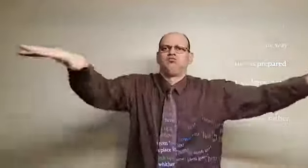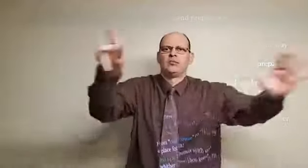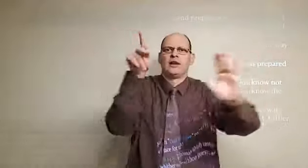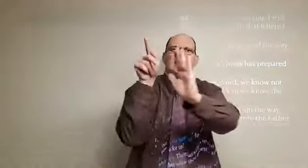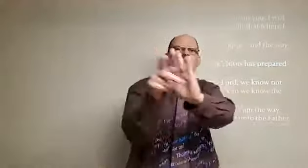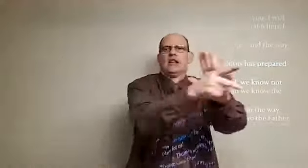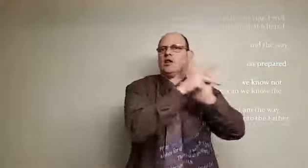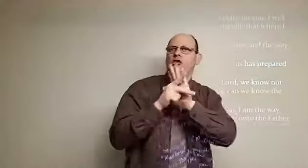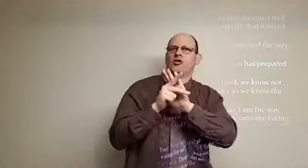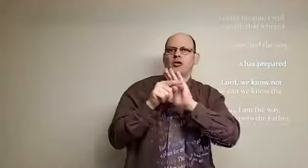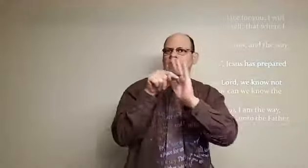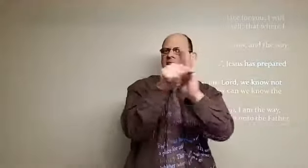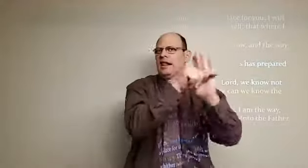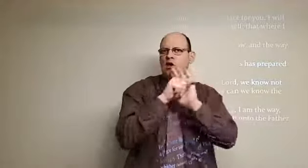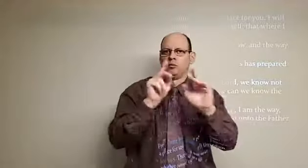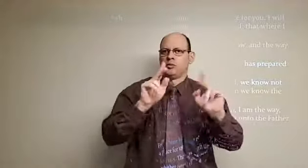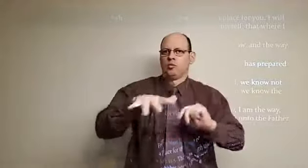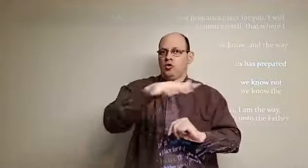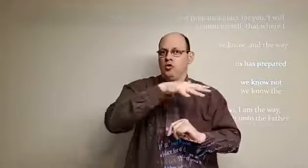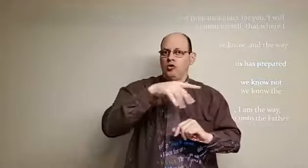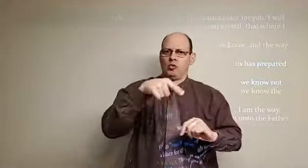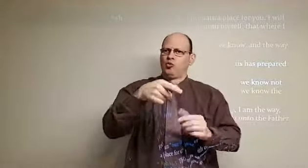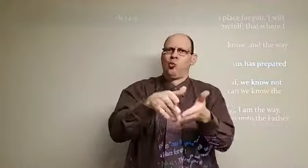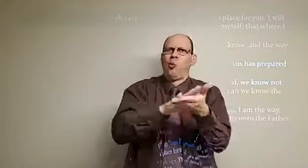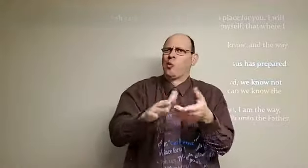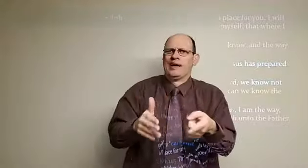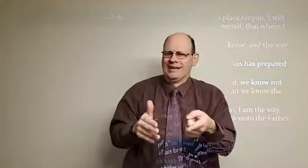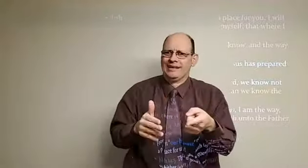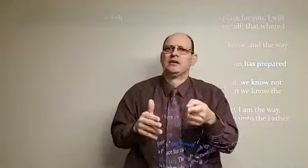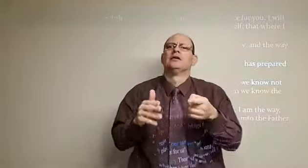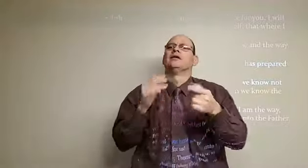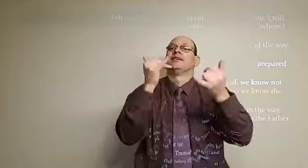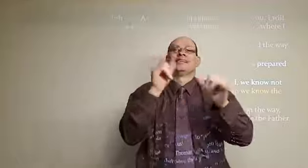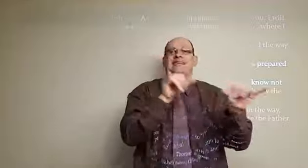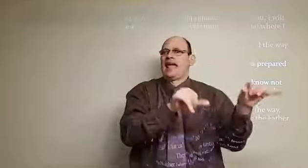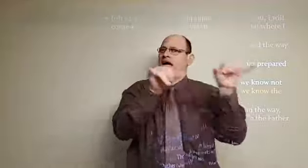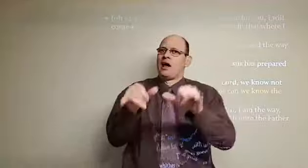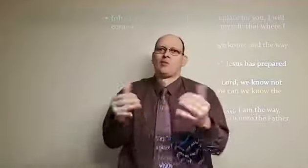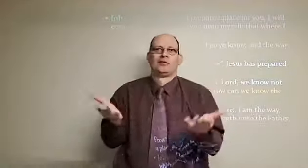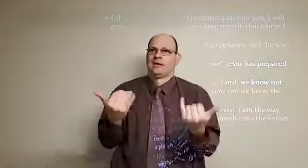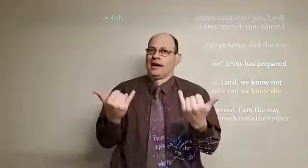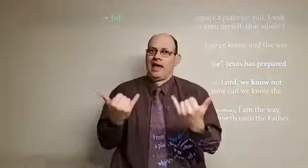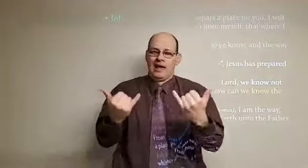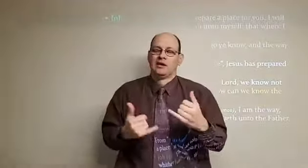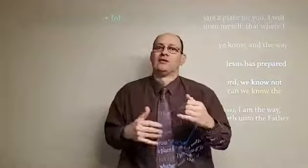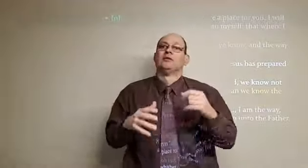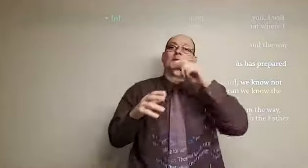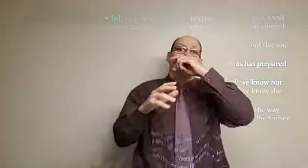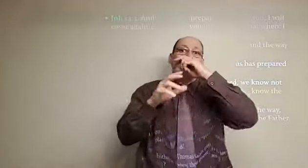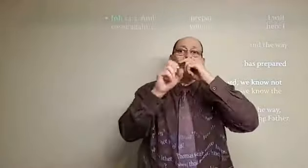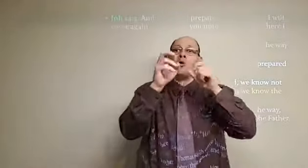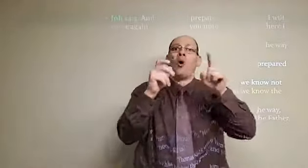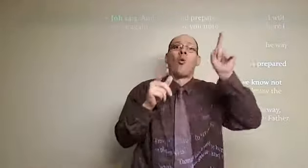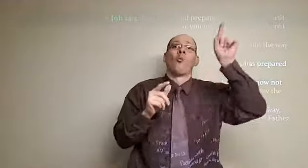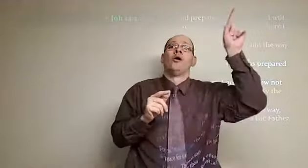if they would take off this covering those around would die because it was so holy his presence just giving you a